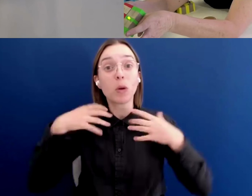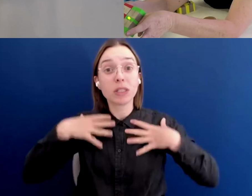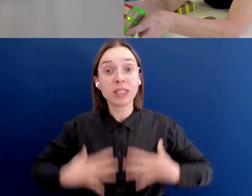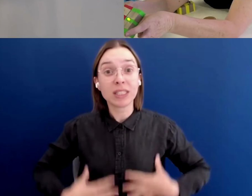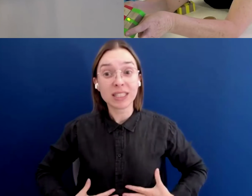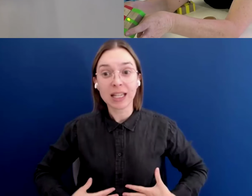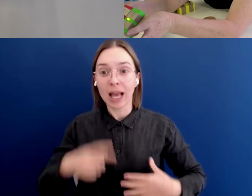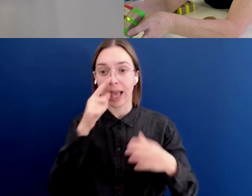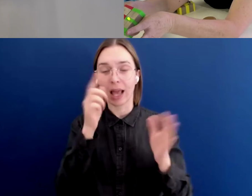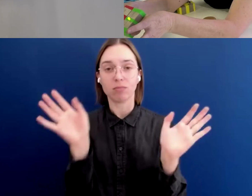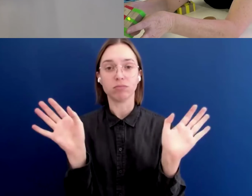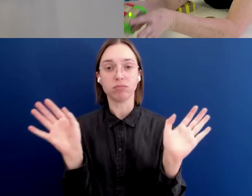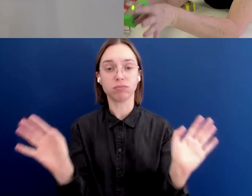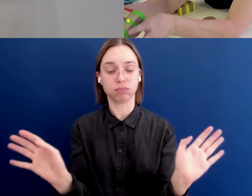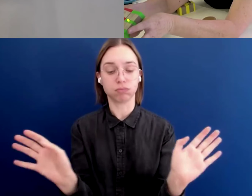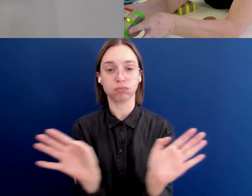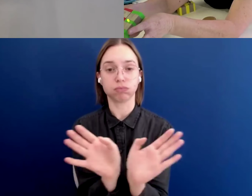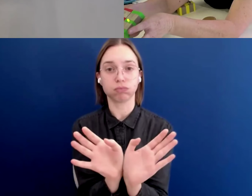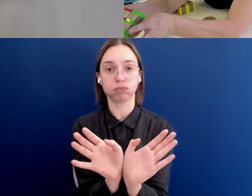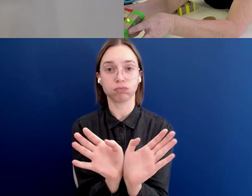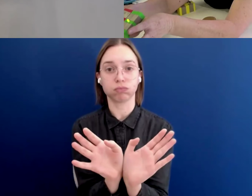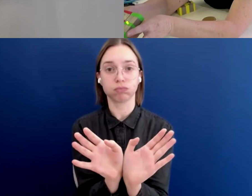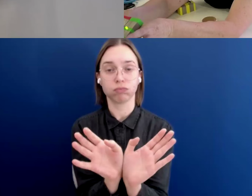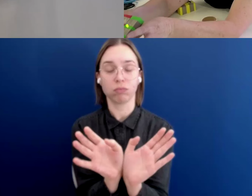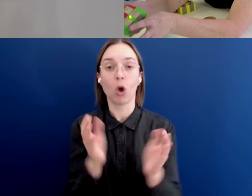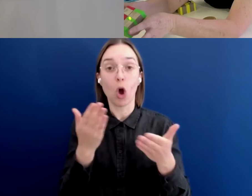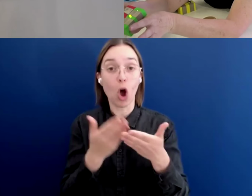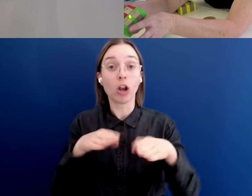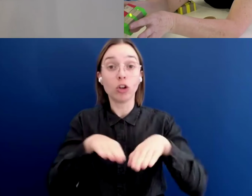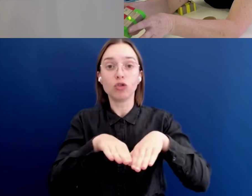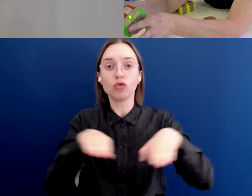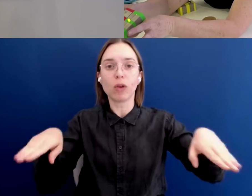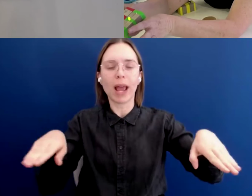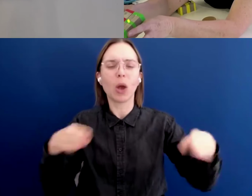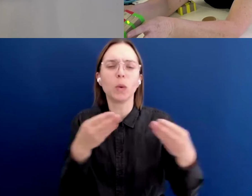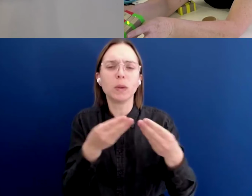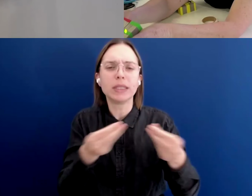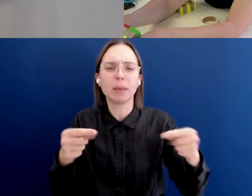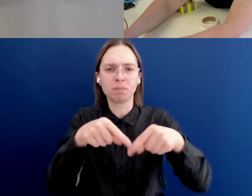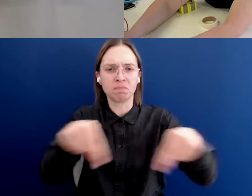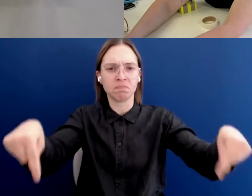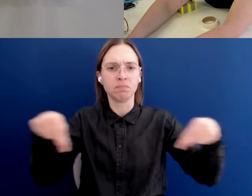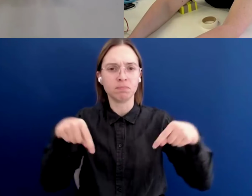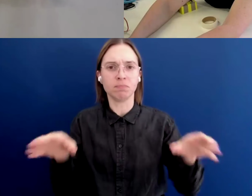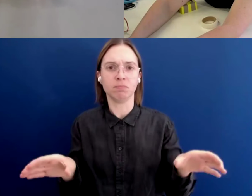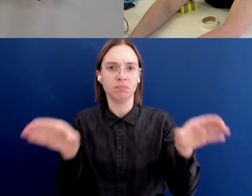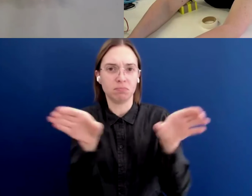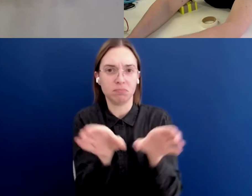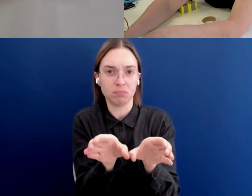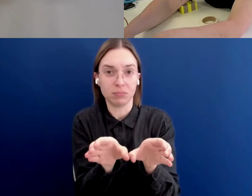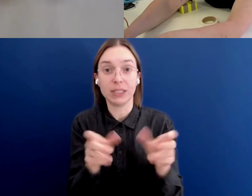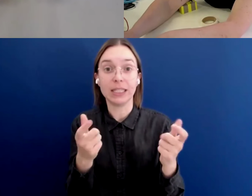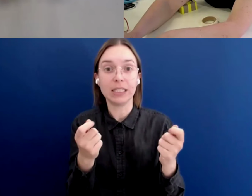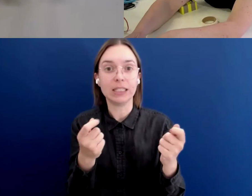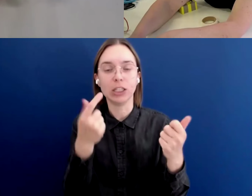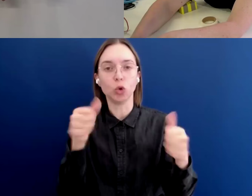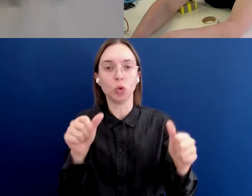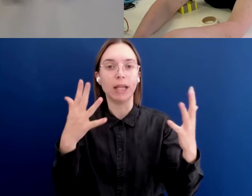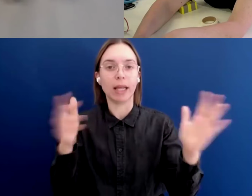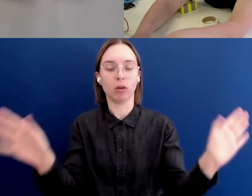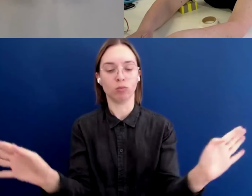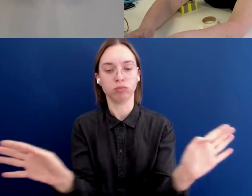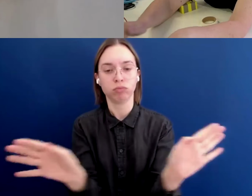with the back of their hands on a tray, the simplest circuit to make. Now, the really clever thing about these